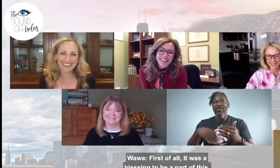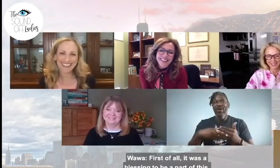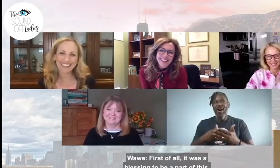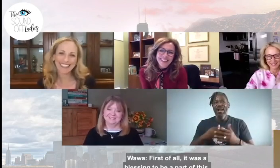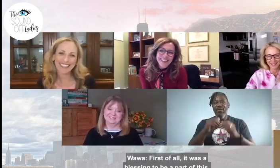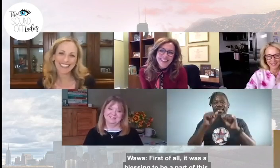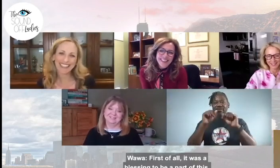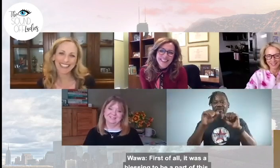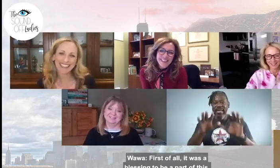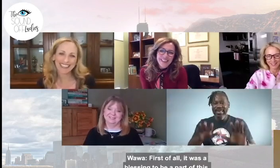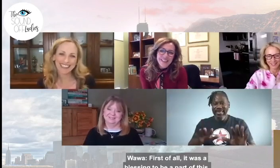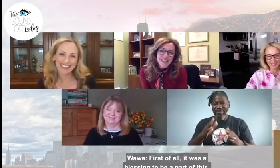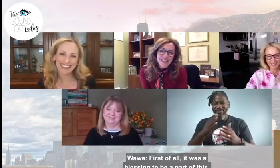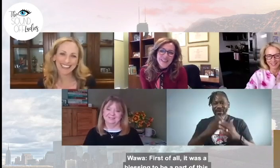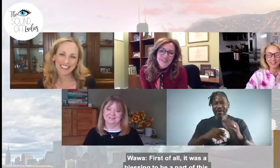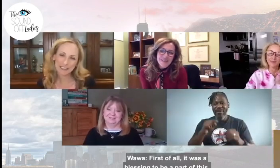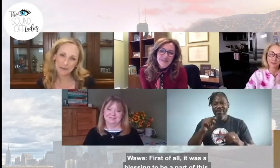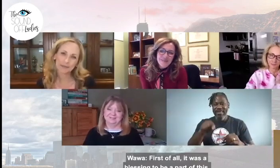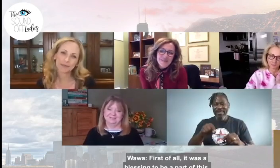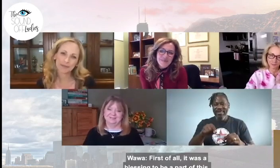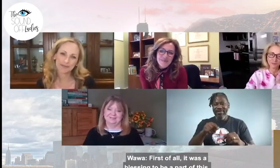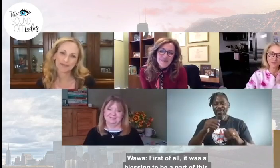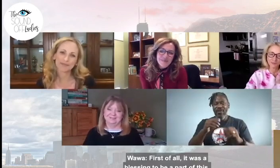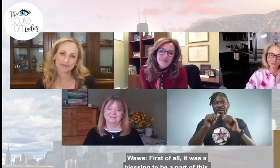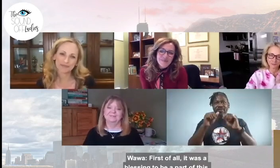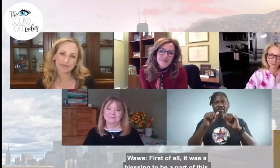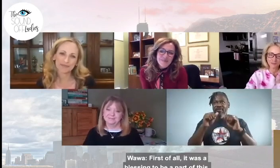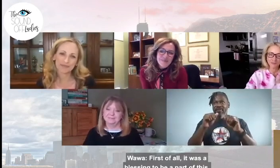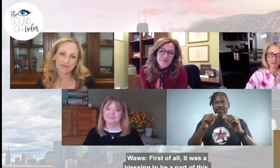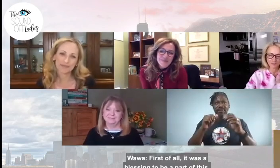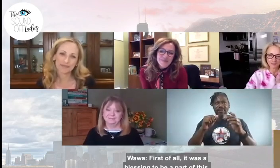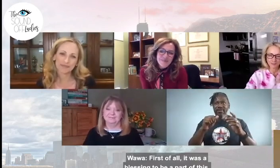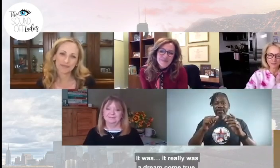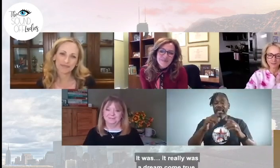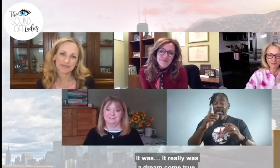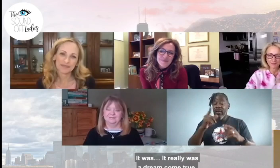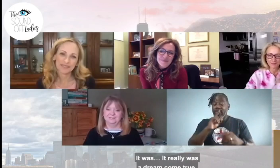Alexa says, first of all, it was a blessing to be part of this.